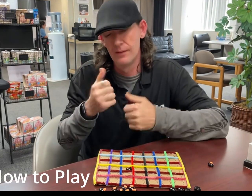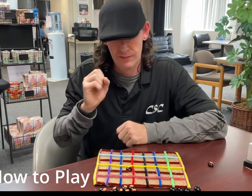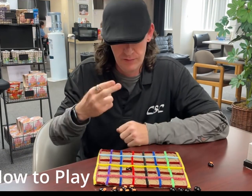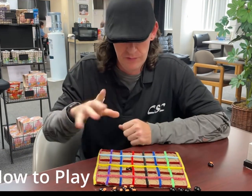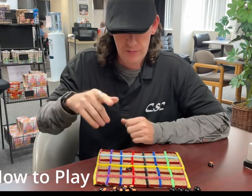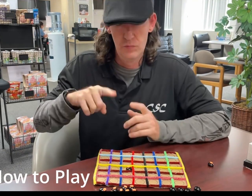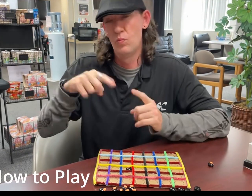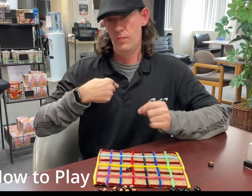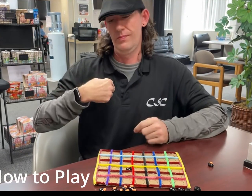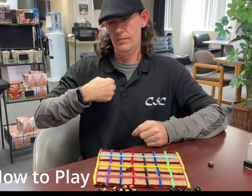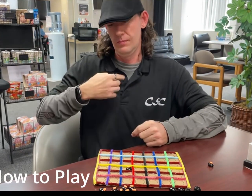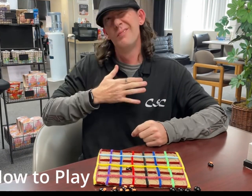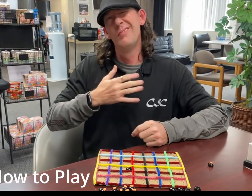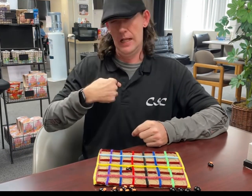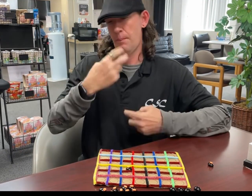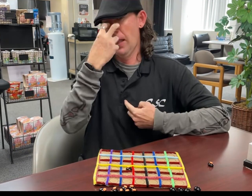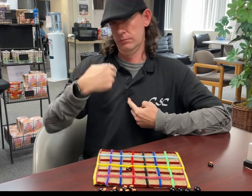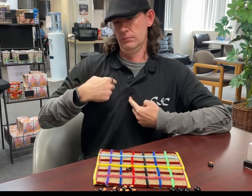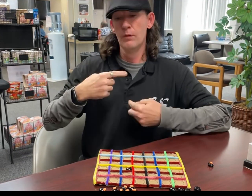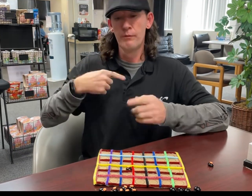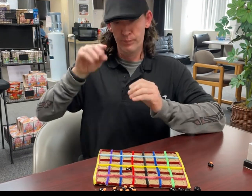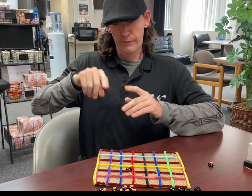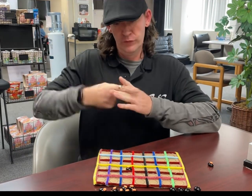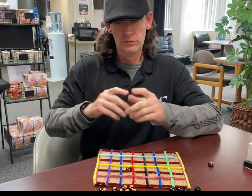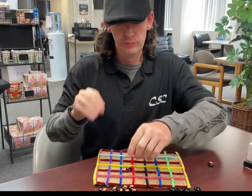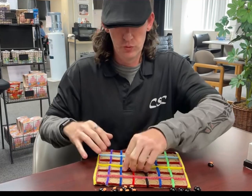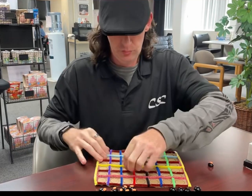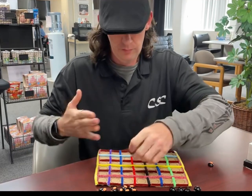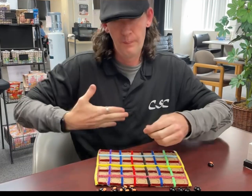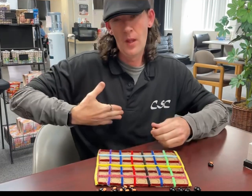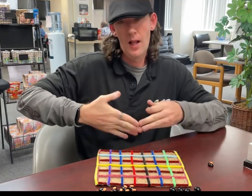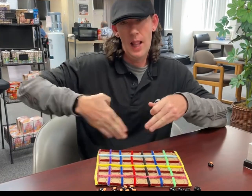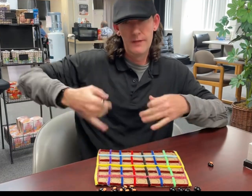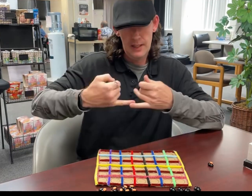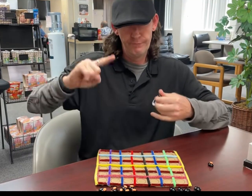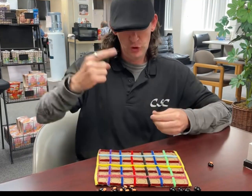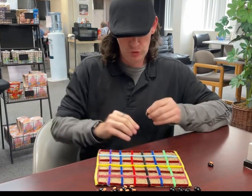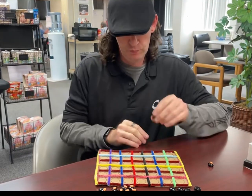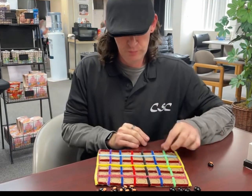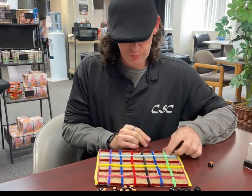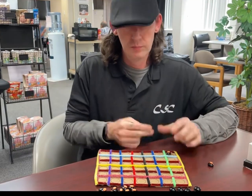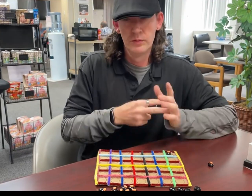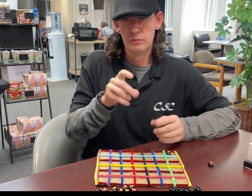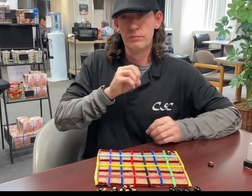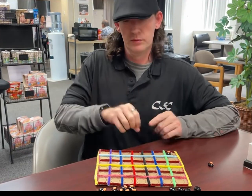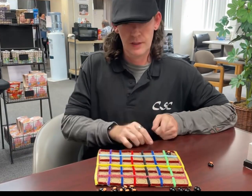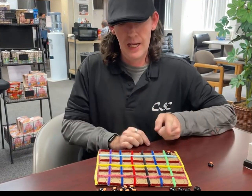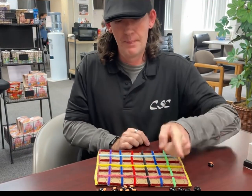Well, how to play the game. Okay, so let's pretend that I'm a deafblind person, and I'm starting on the side closest to me, and I put down